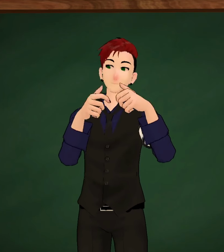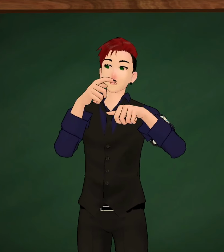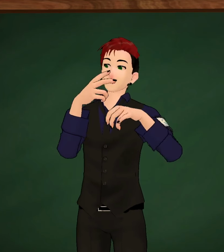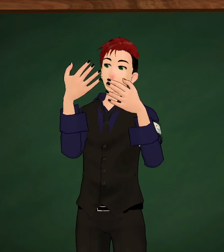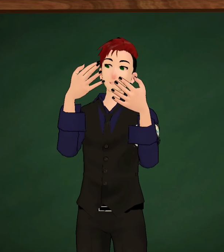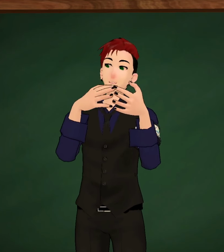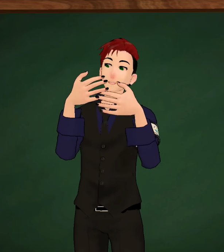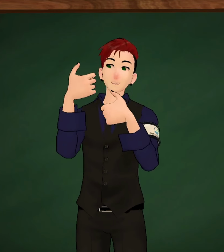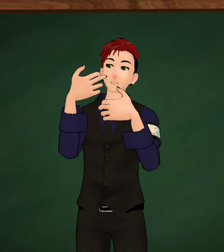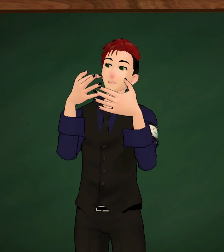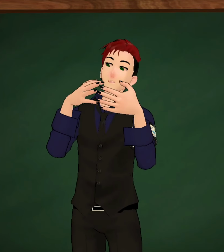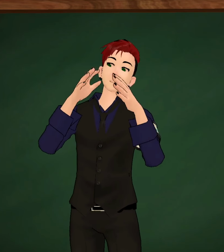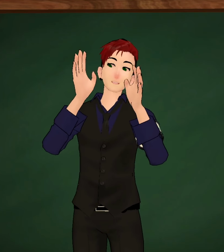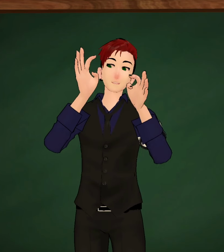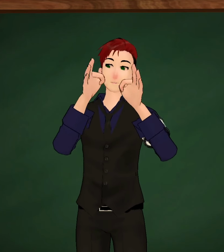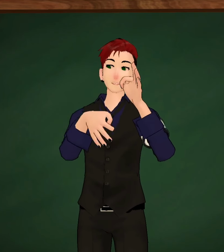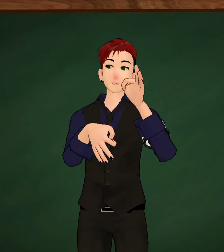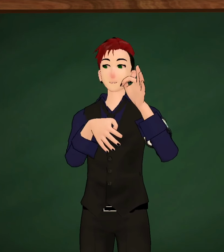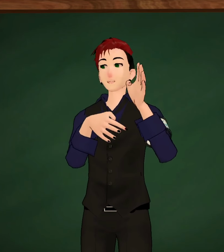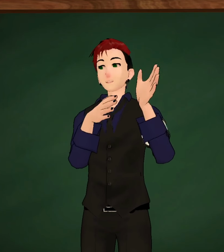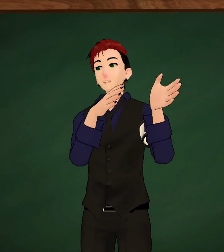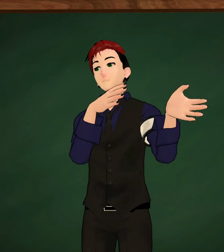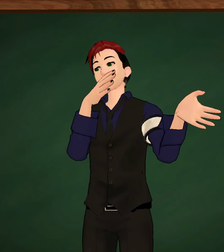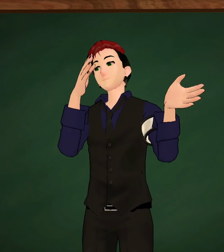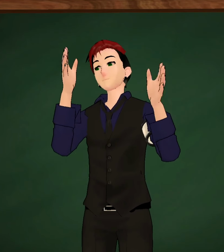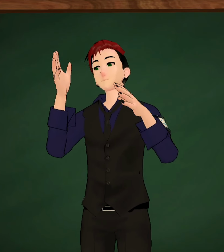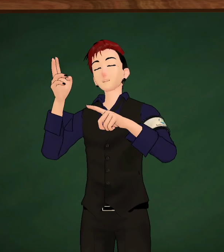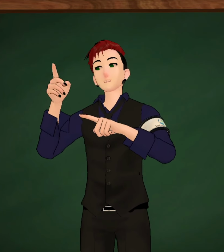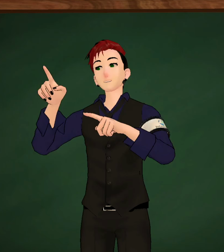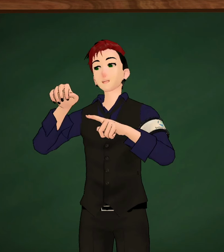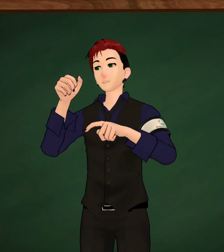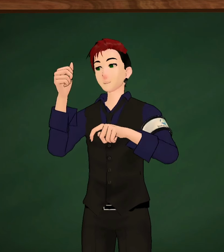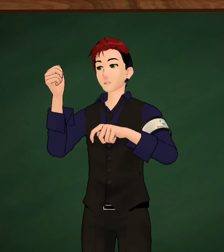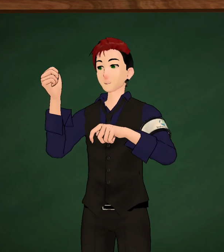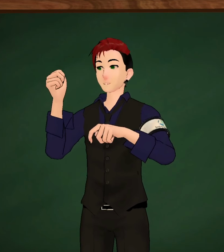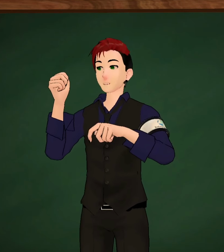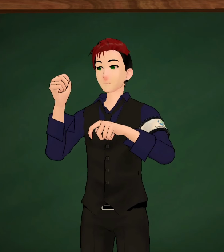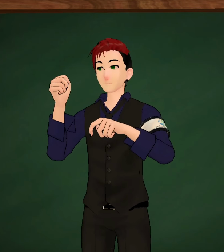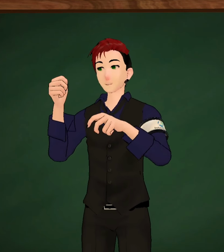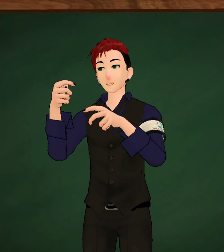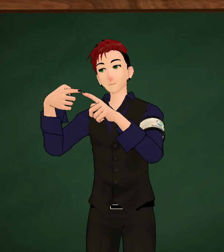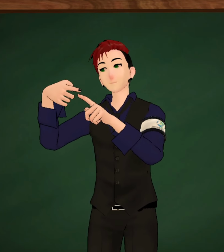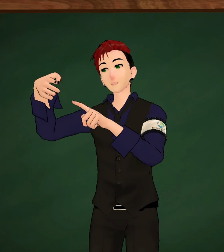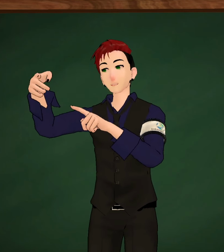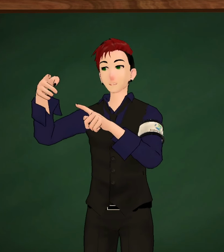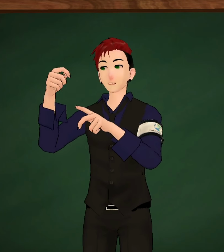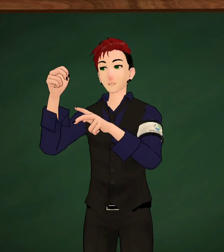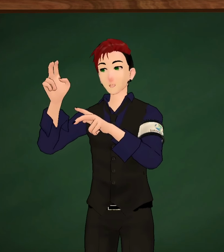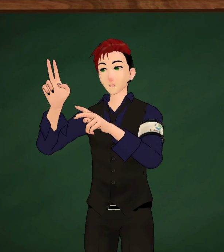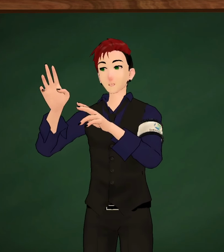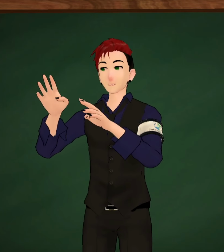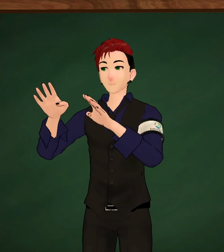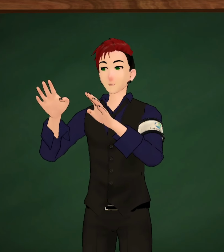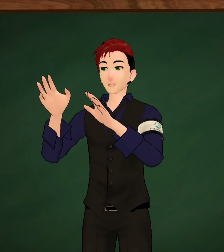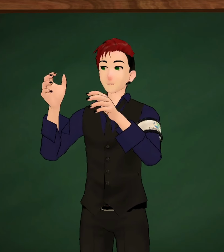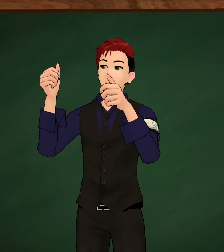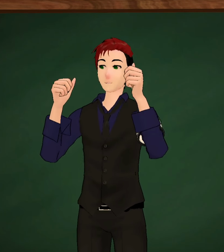Most of the time. And again, it's poetry. It's open to interpretation. There's another like field of like